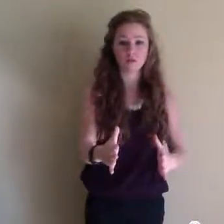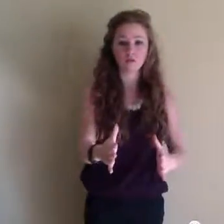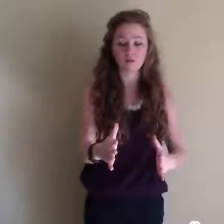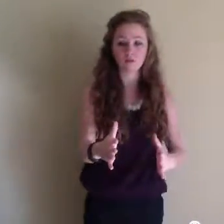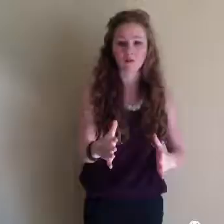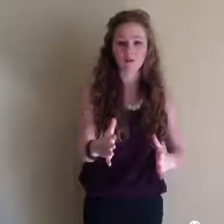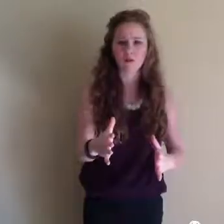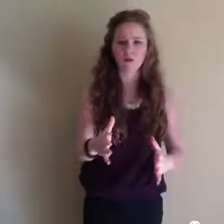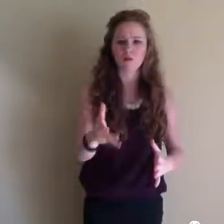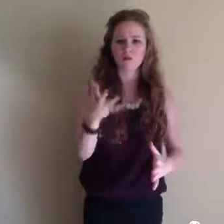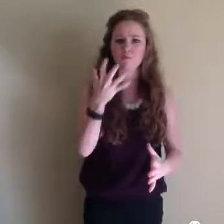that.